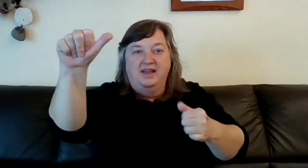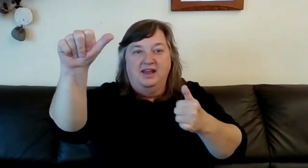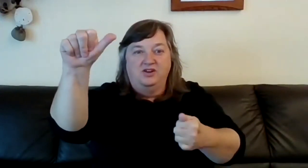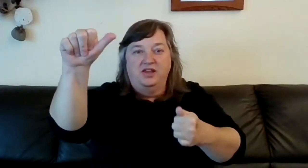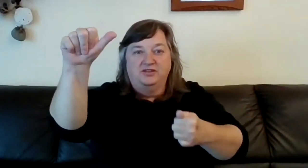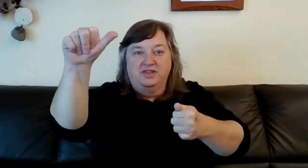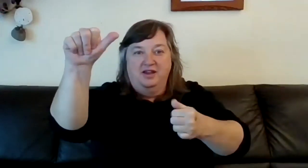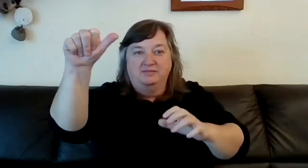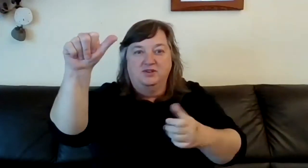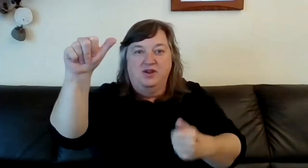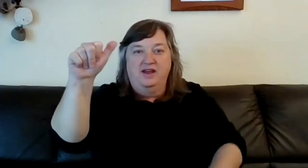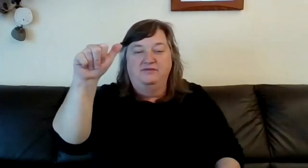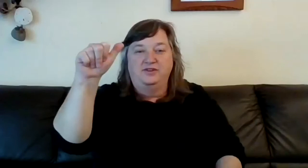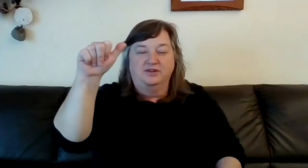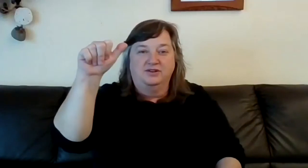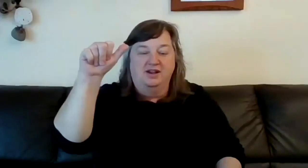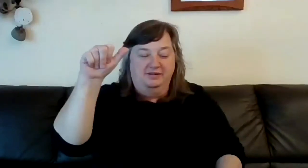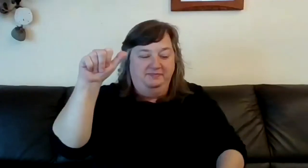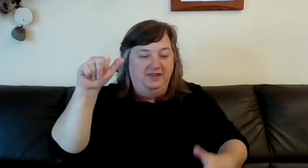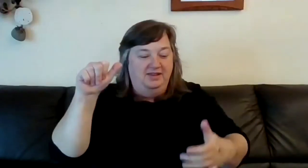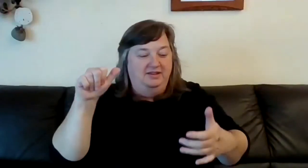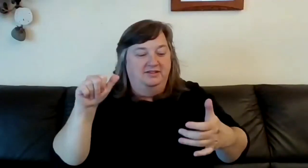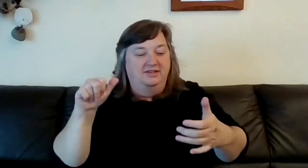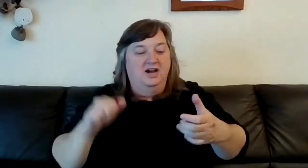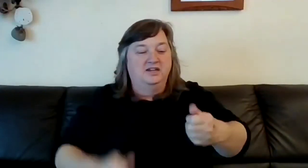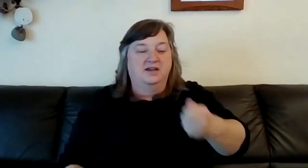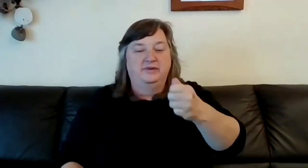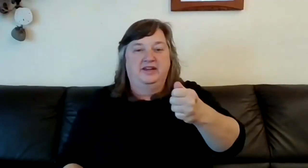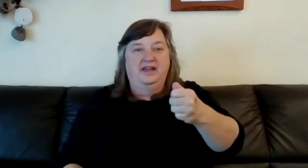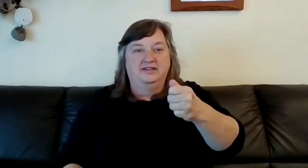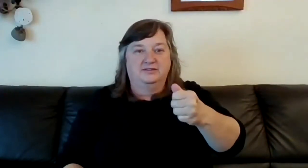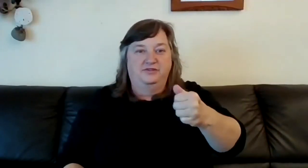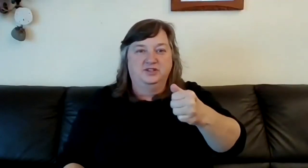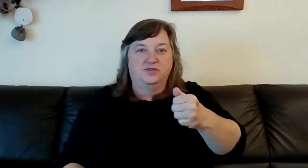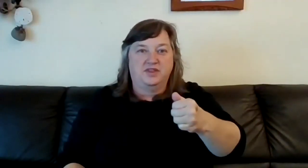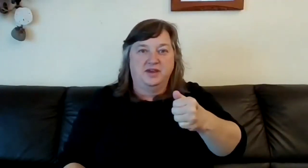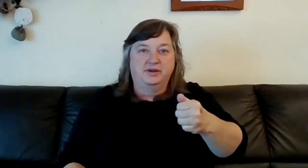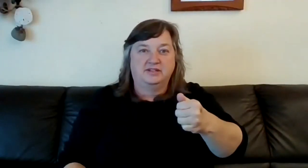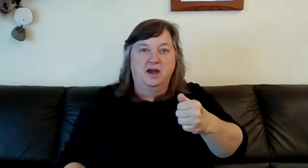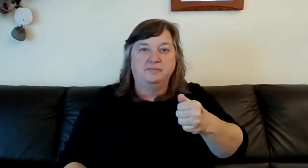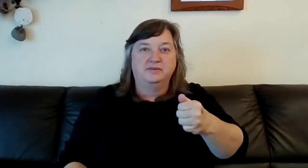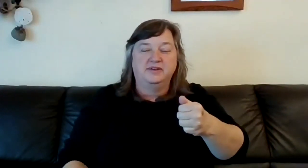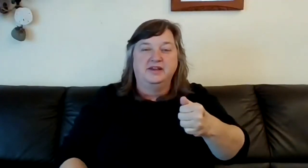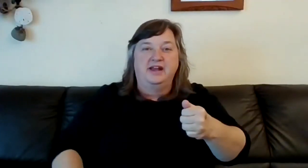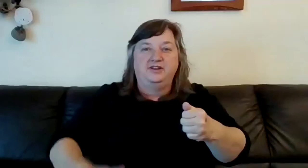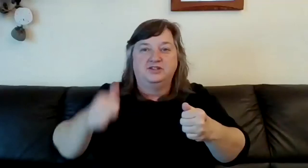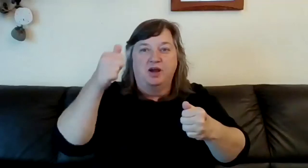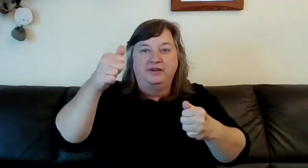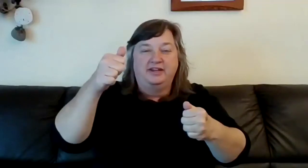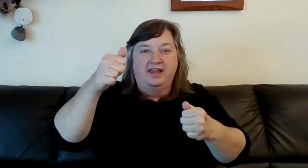and your other thumb. So you have your non-dominant hand as a fist with a thumb on top, and your dominant